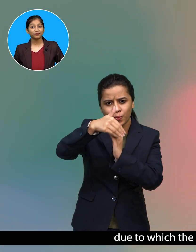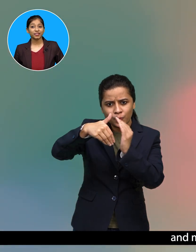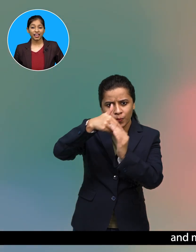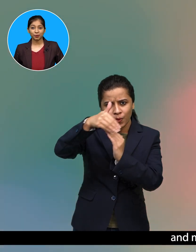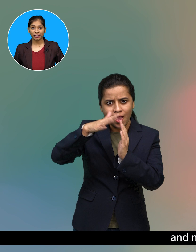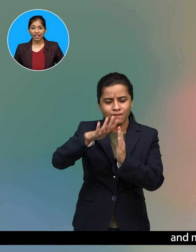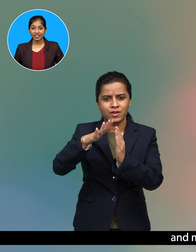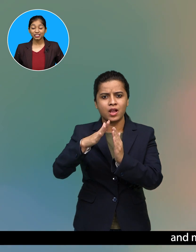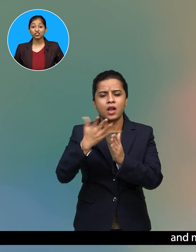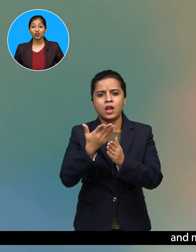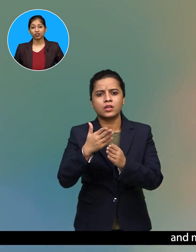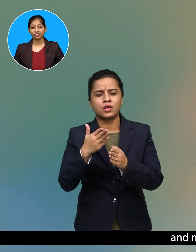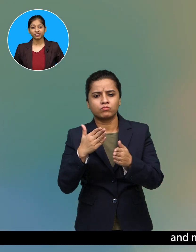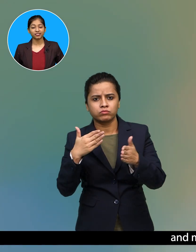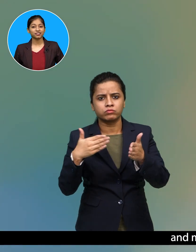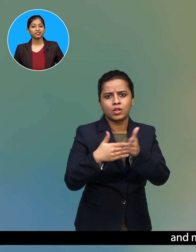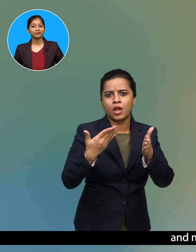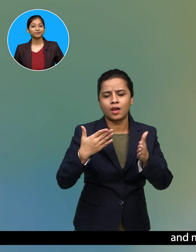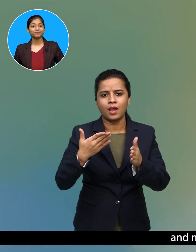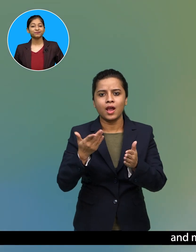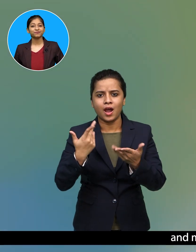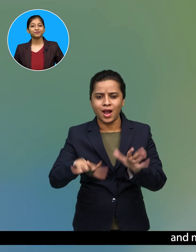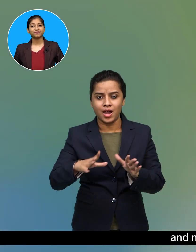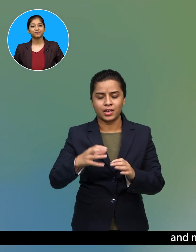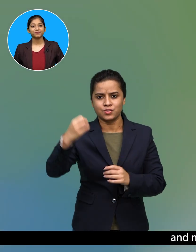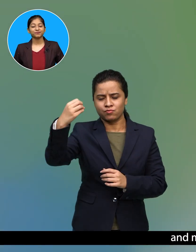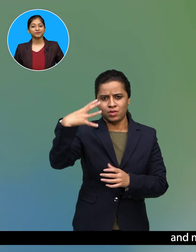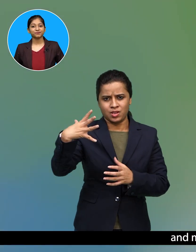friction and mechanical shocks.